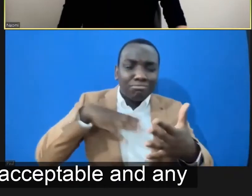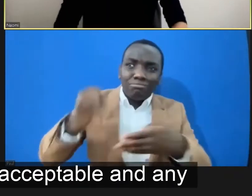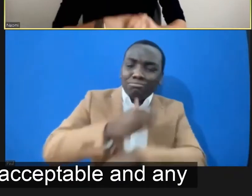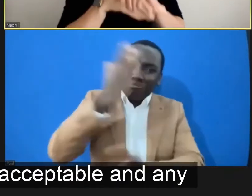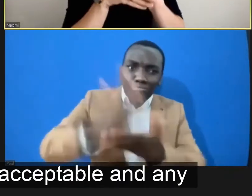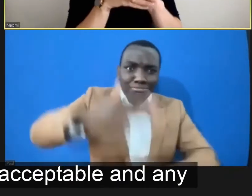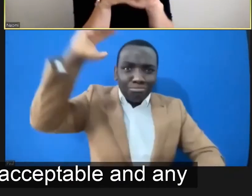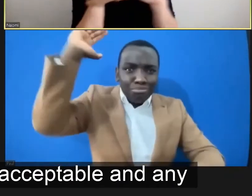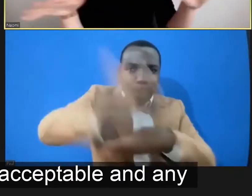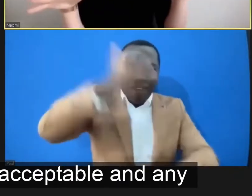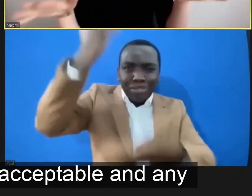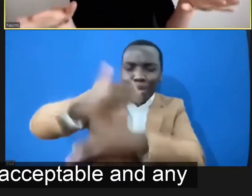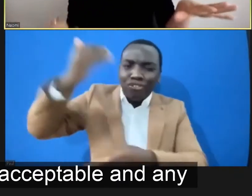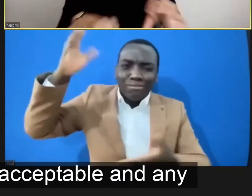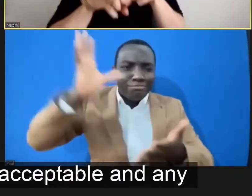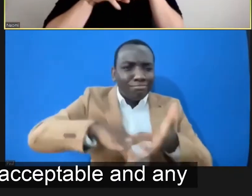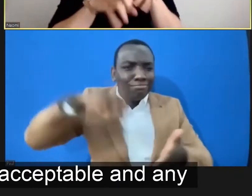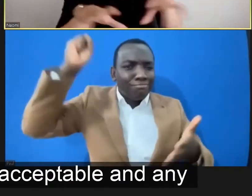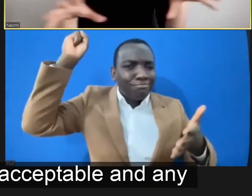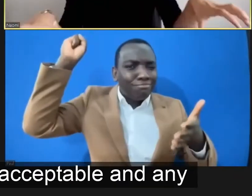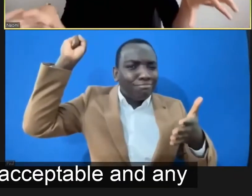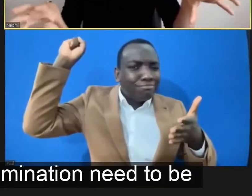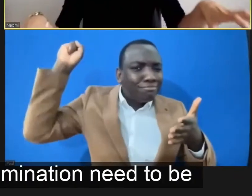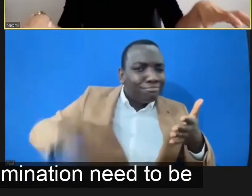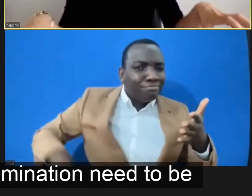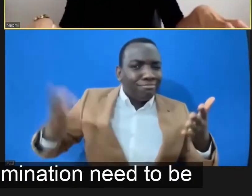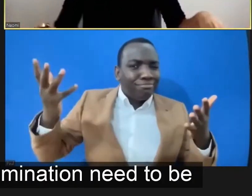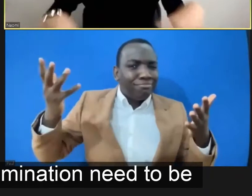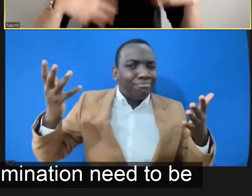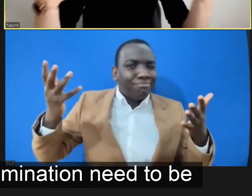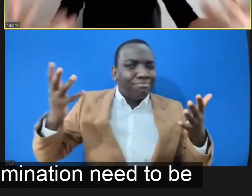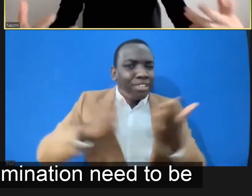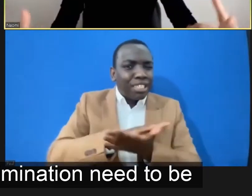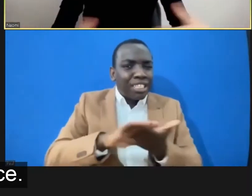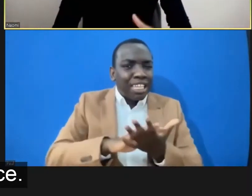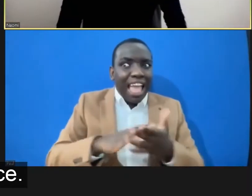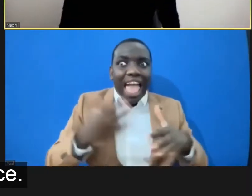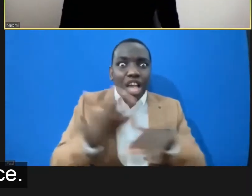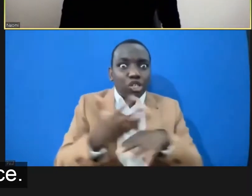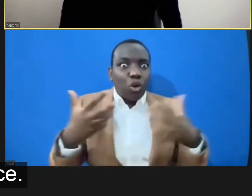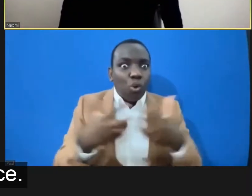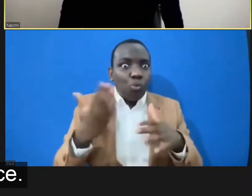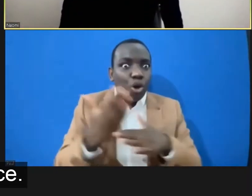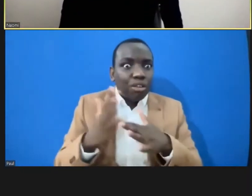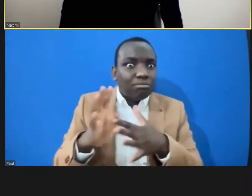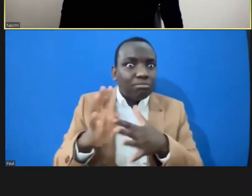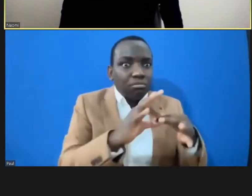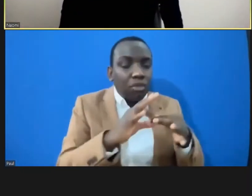Discrimination is no longer acceptable, and any measures to eliminate discrimination need to be put in place.